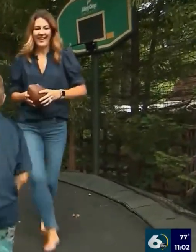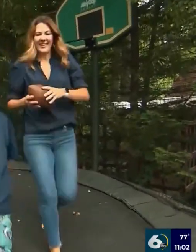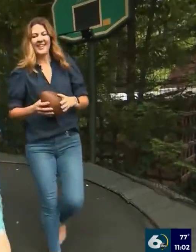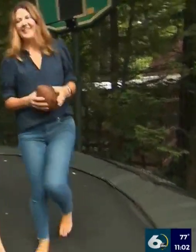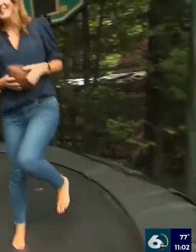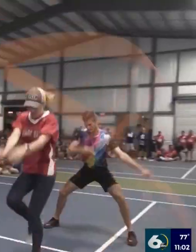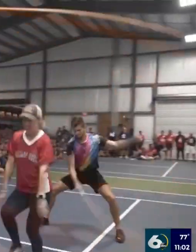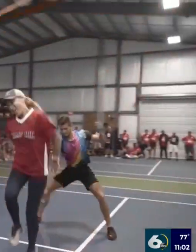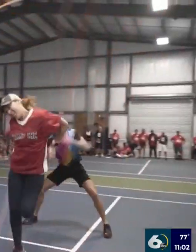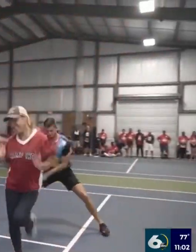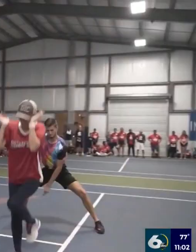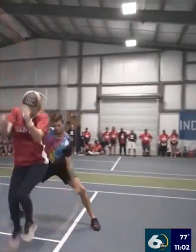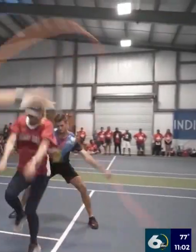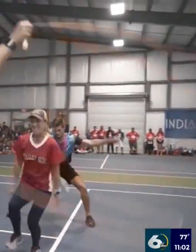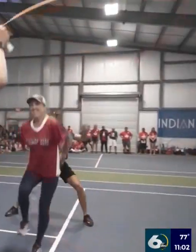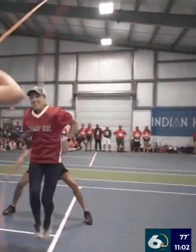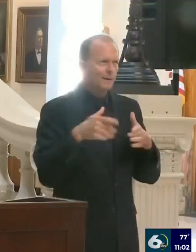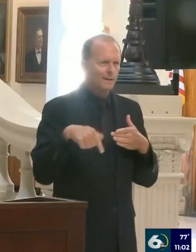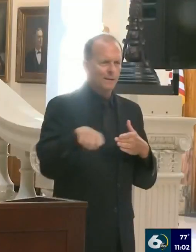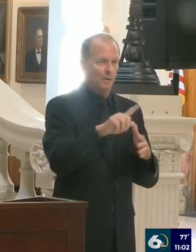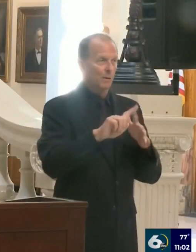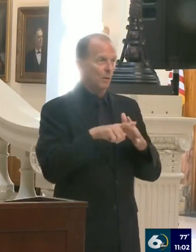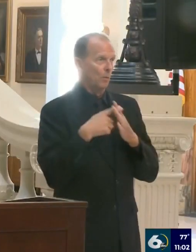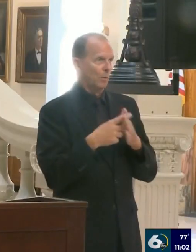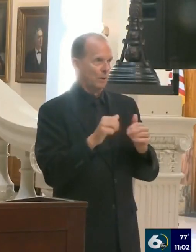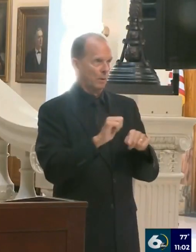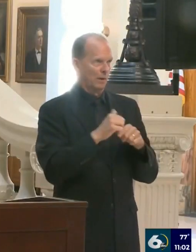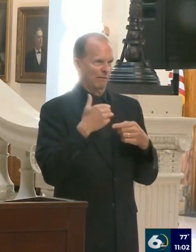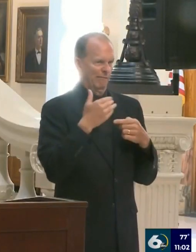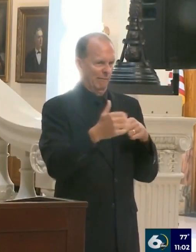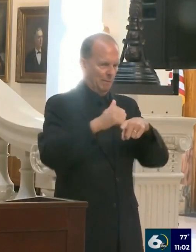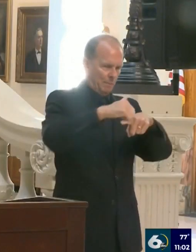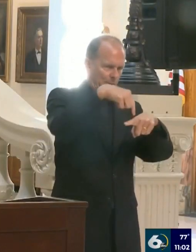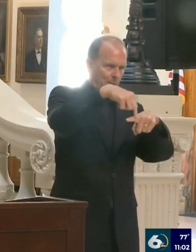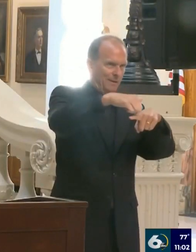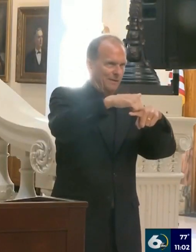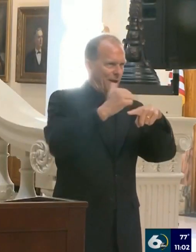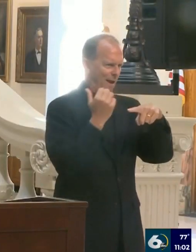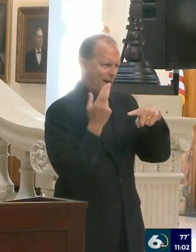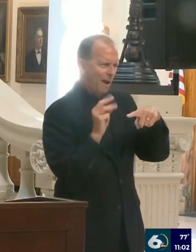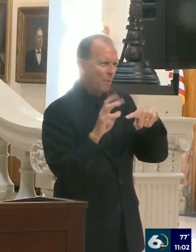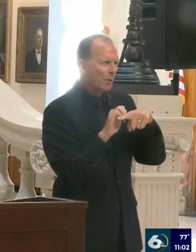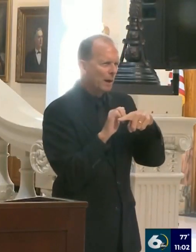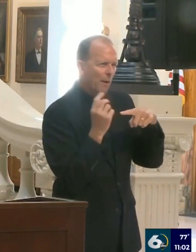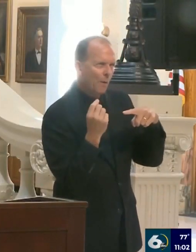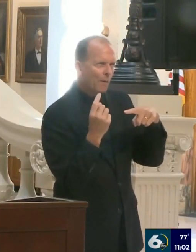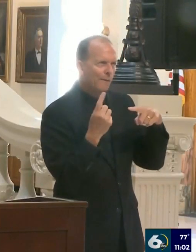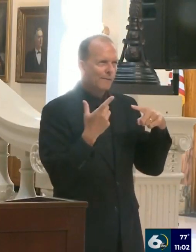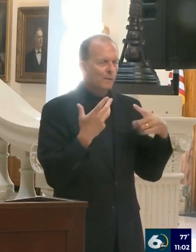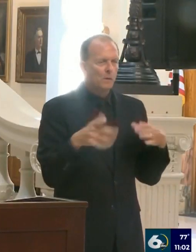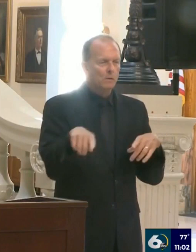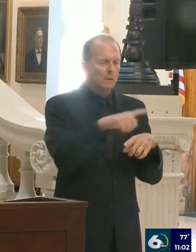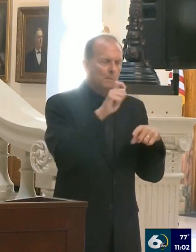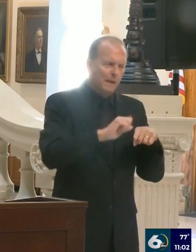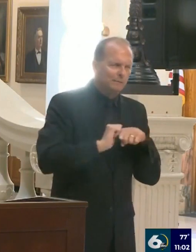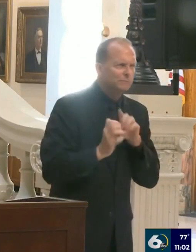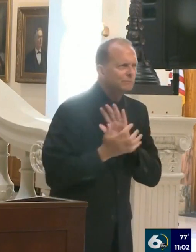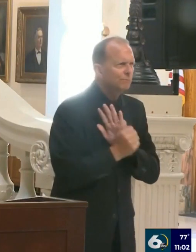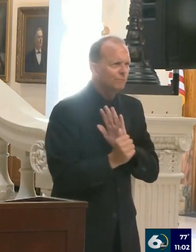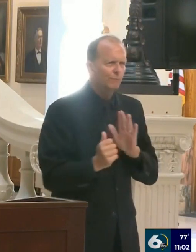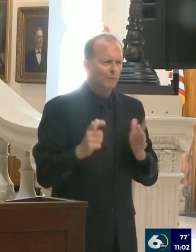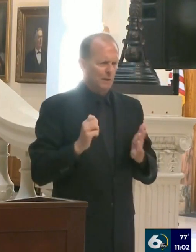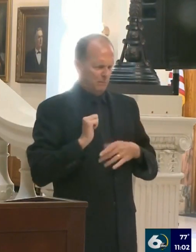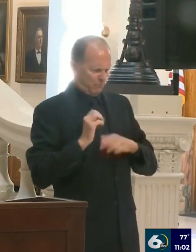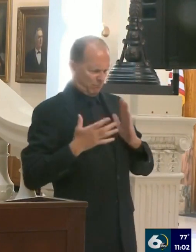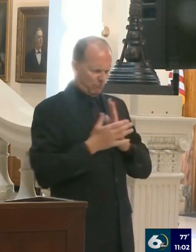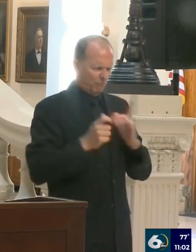their respective sports league. I mean, these are, you know, highly skilled athletes.